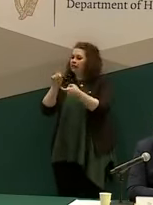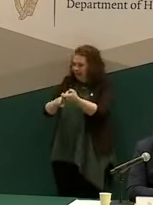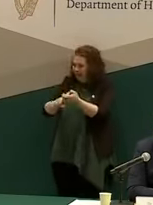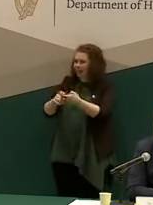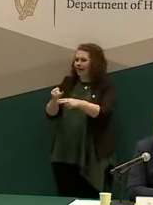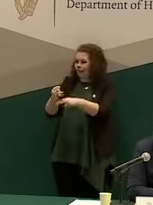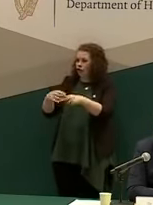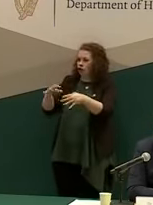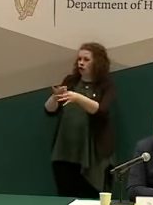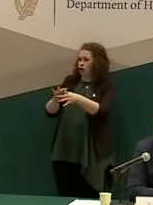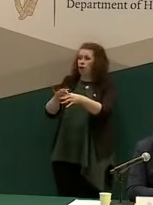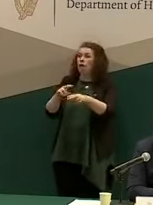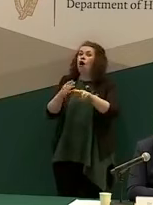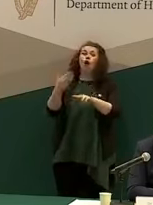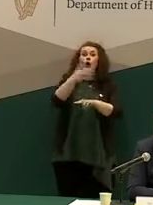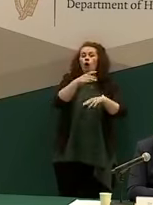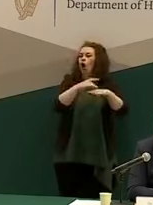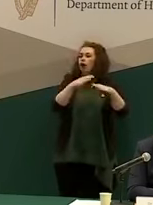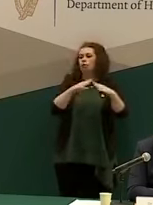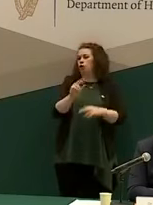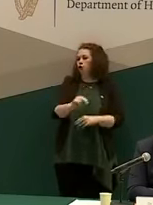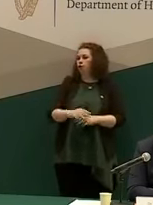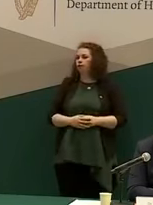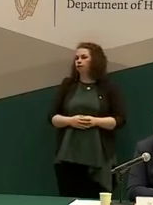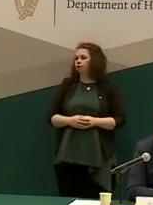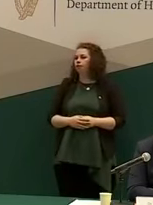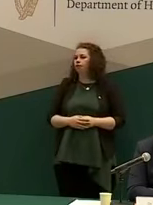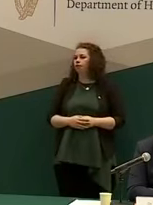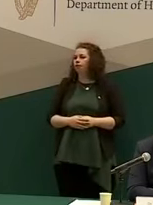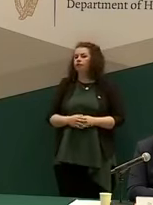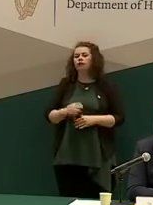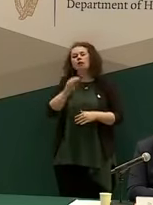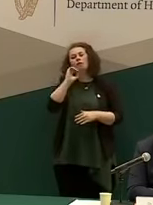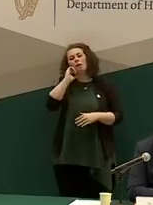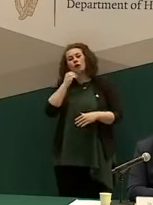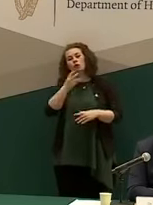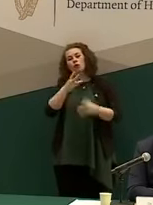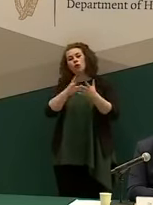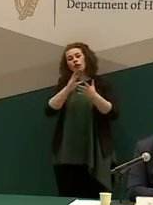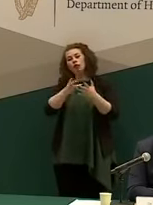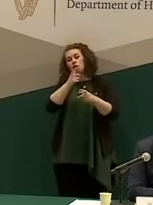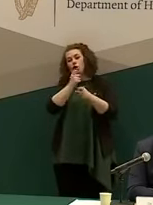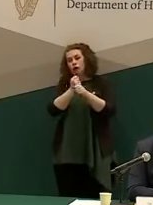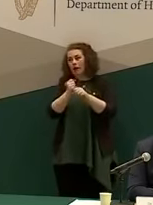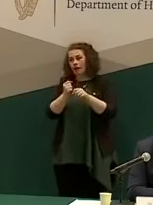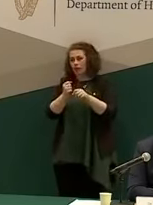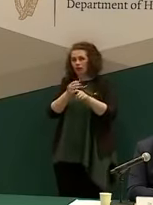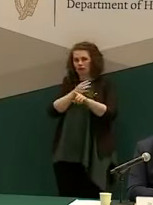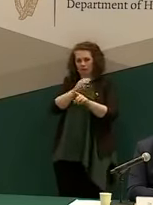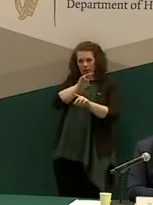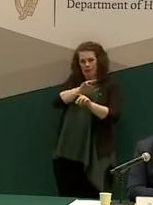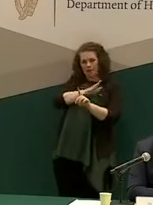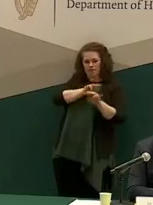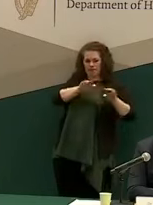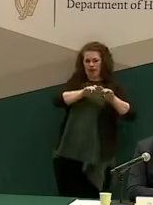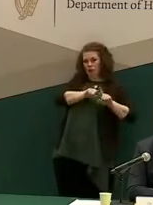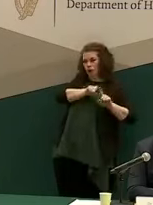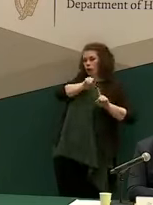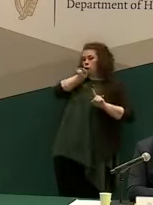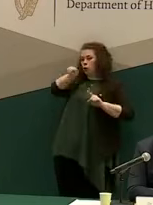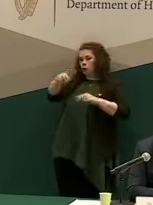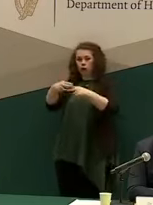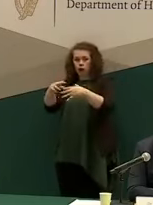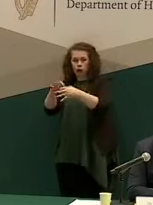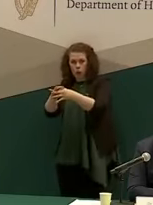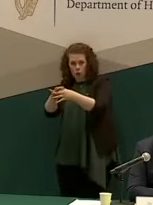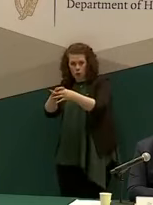St. Vincent's Hospital. Okay, it's just that the word, when you talk to people who've been interacting with individual nursing homes, the line they're